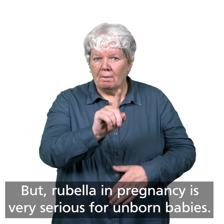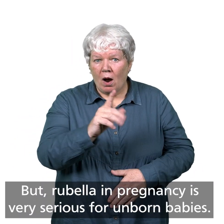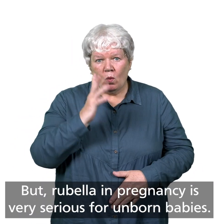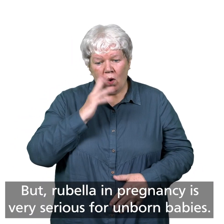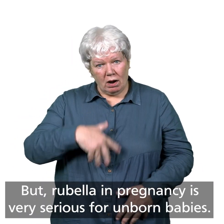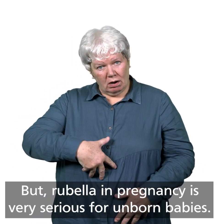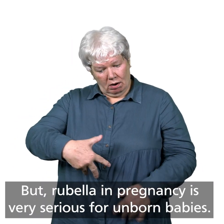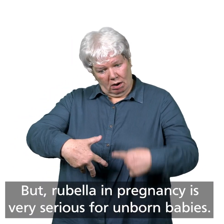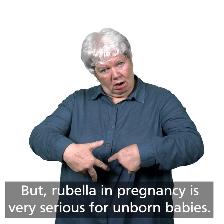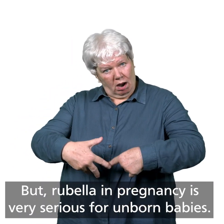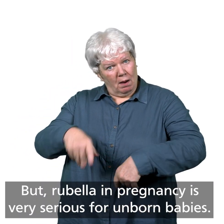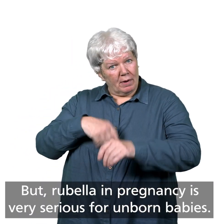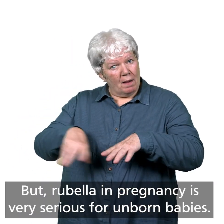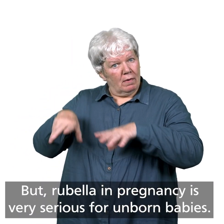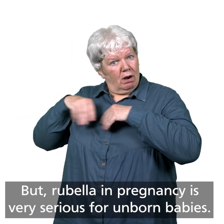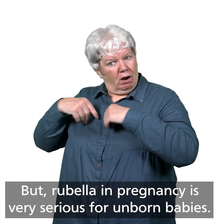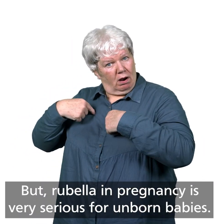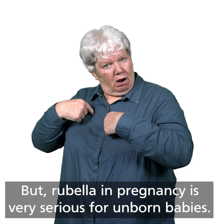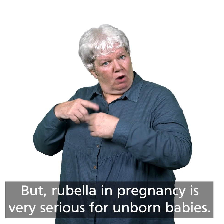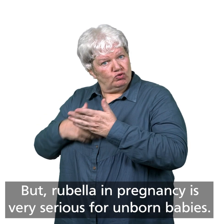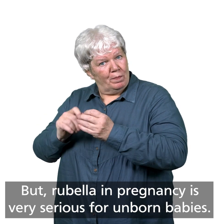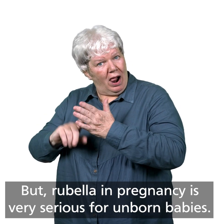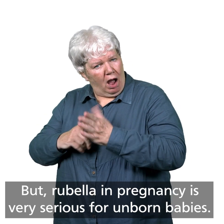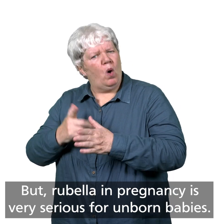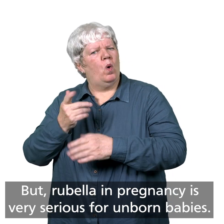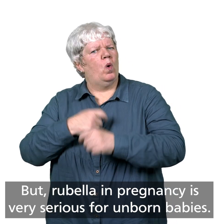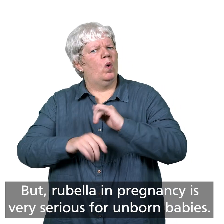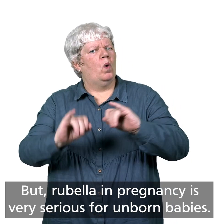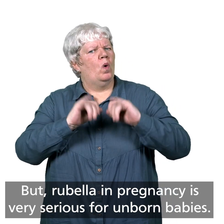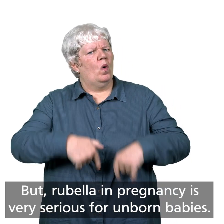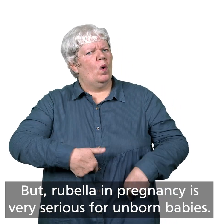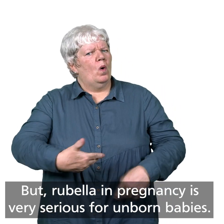But rubella in pregnancy is very serious for unborn babies.